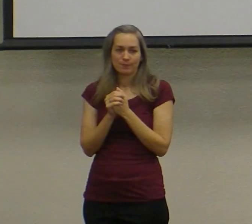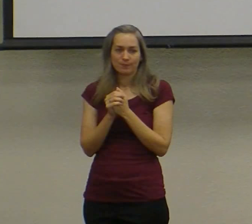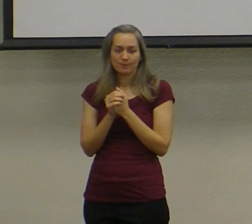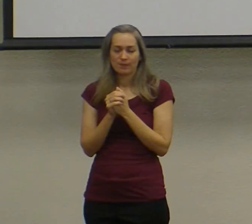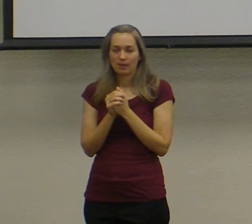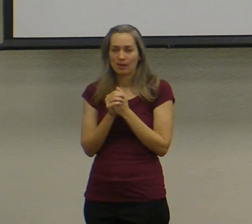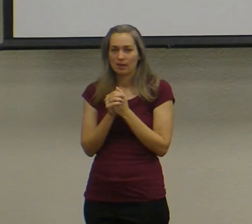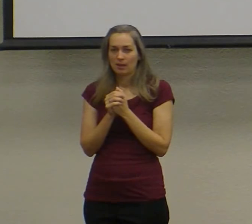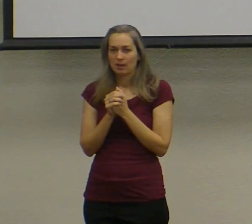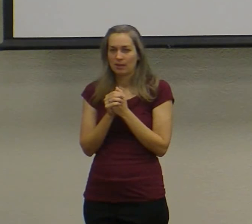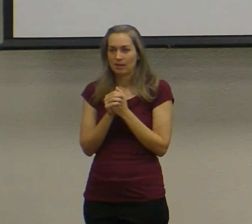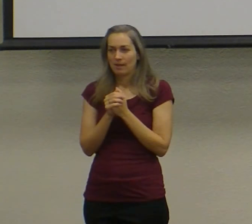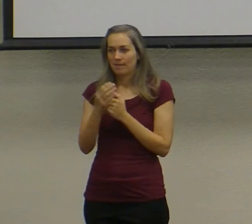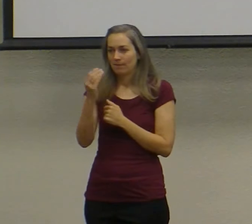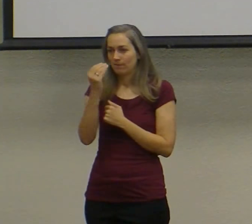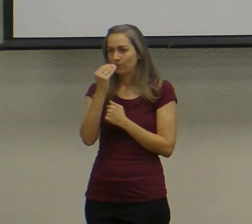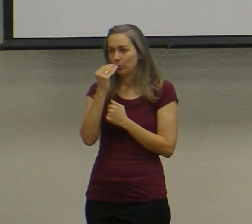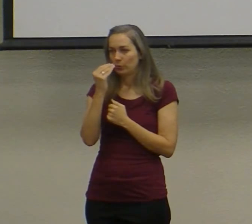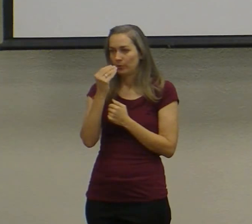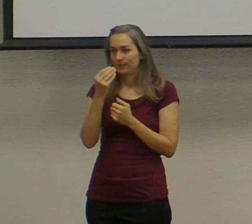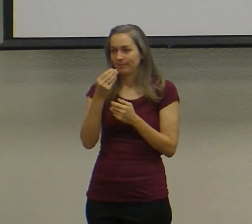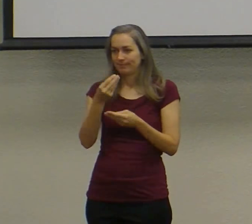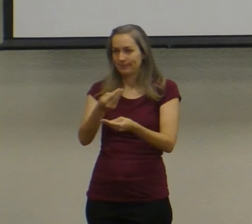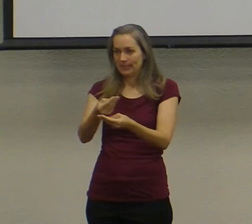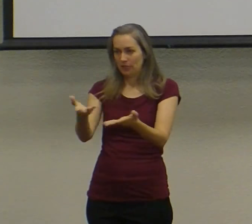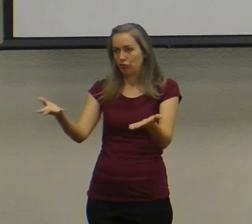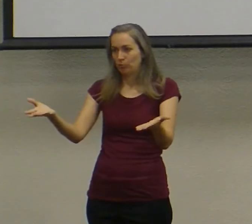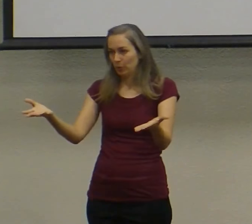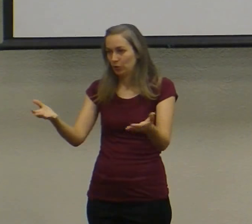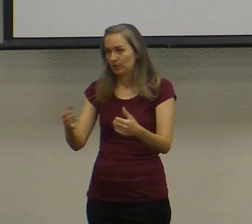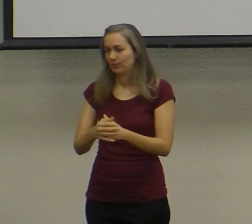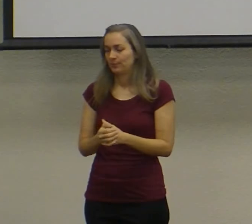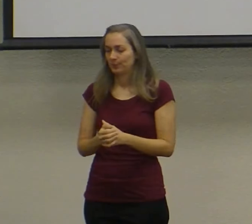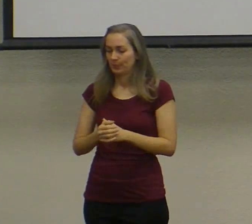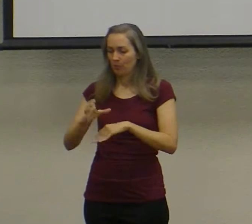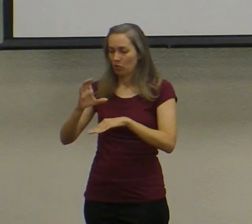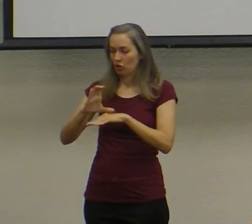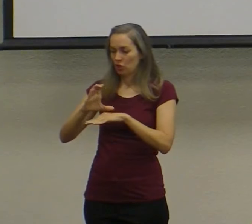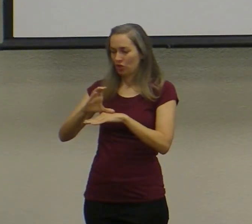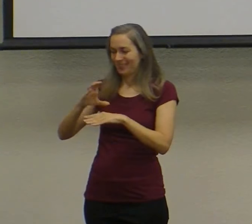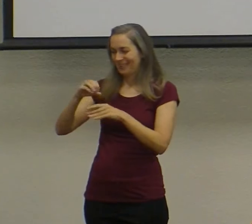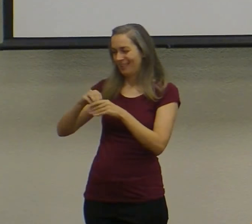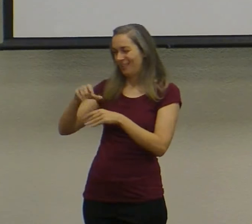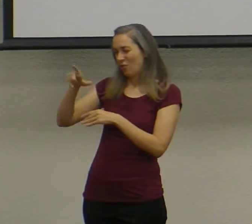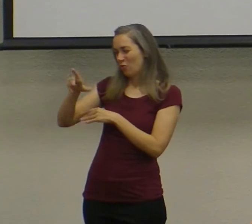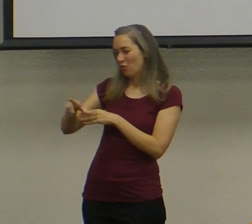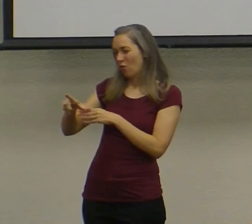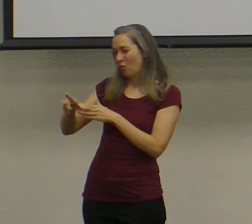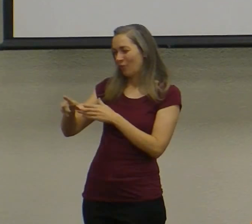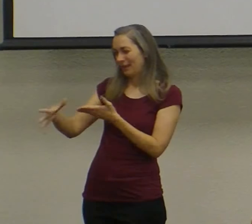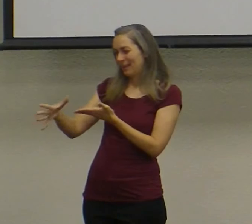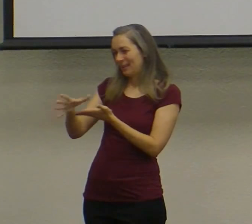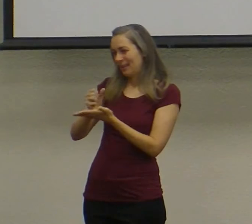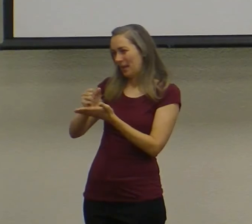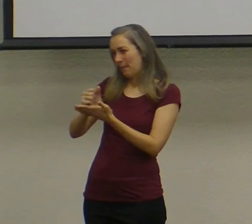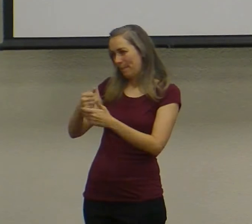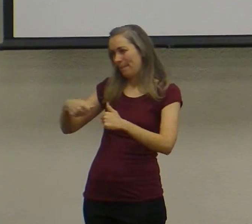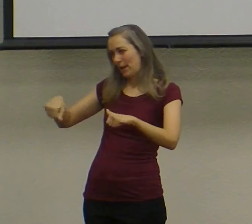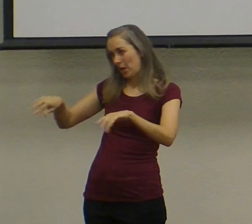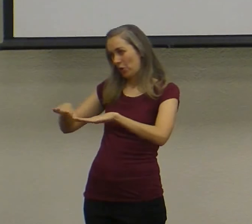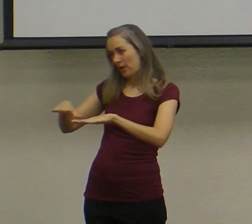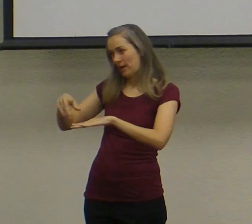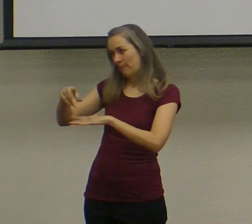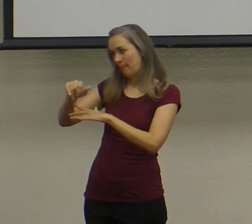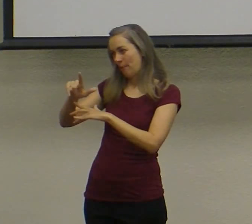involved with, which is their food distribution. Again, this is a congregation that's located in a lower income area of the Palm